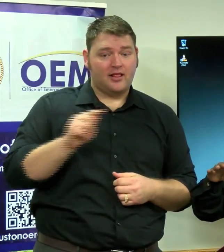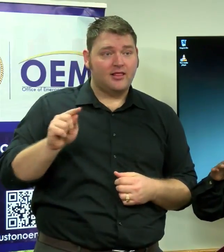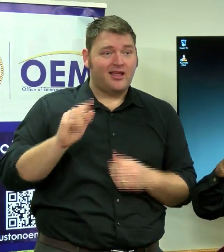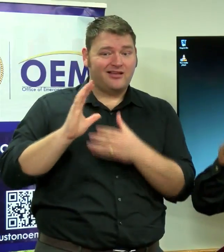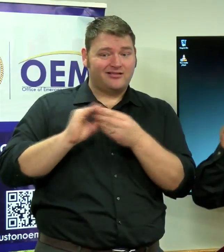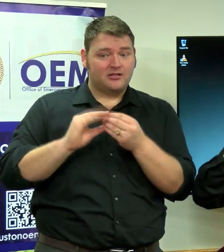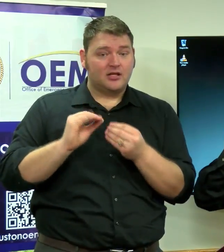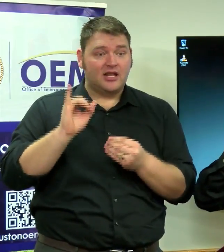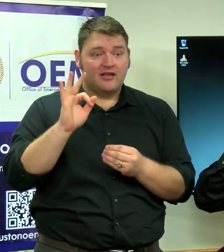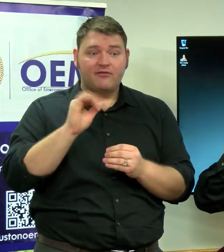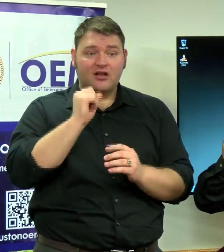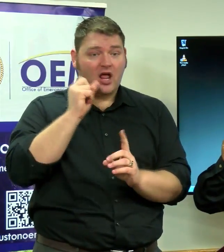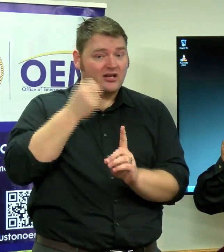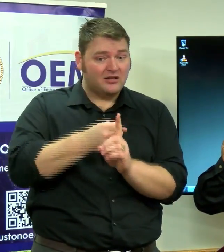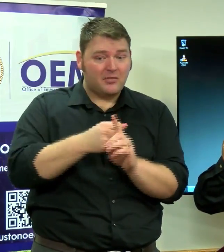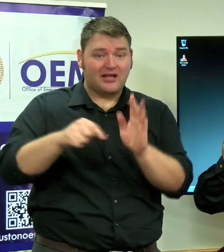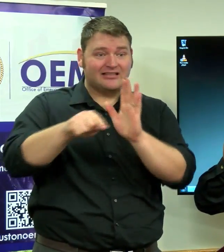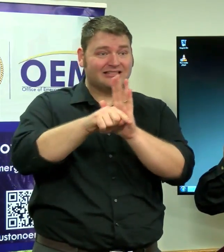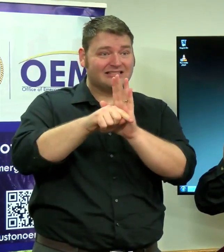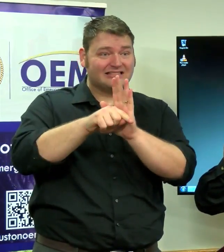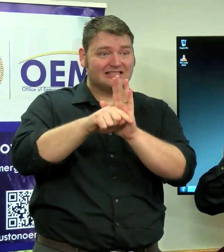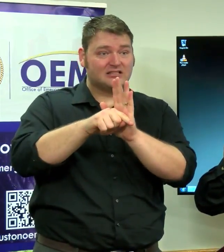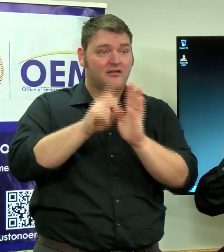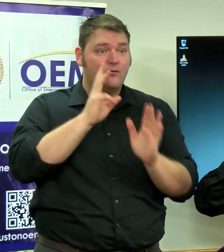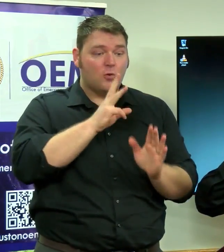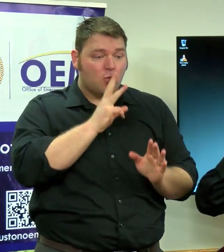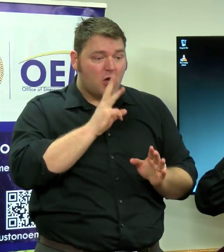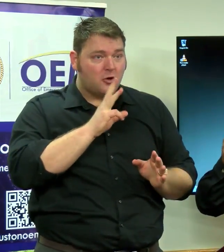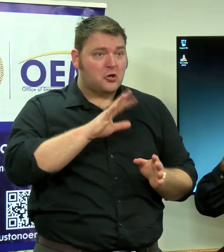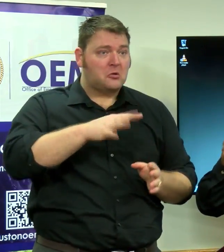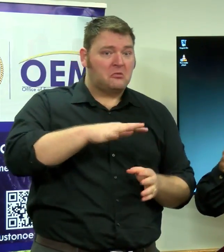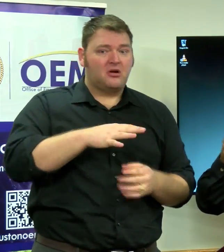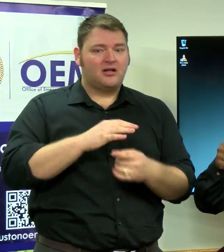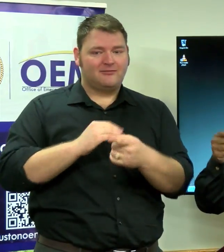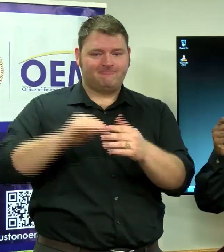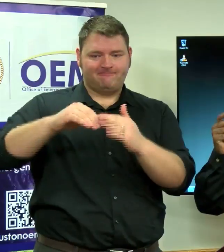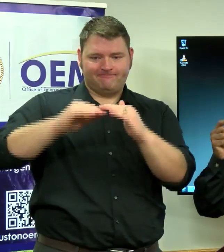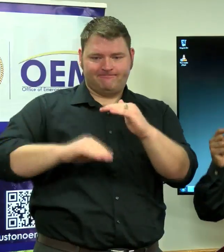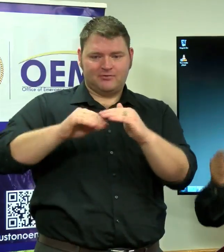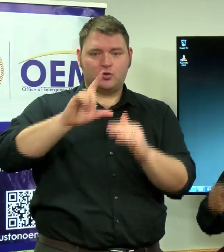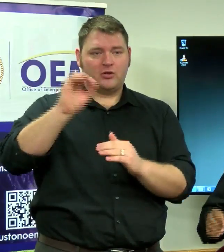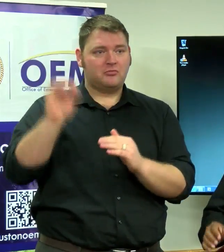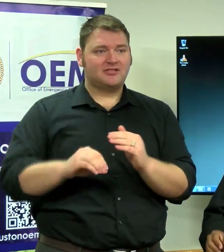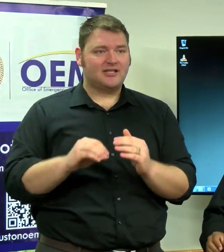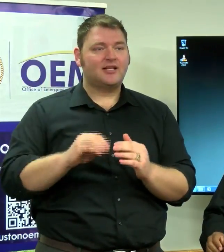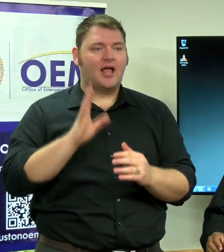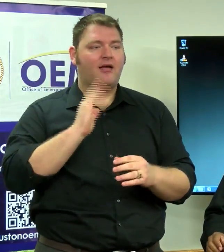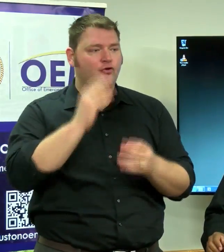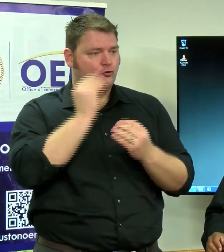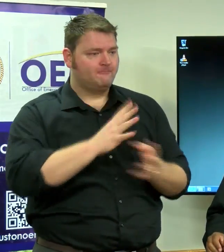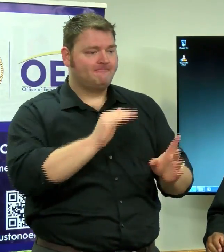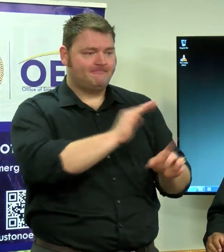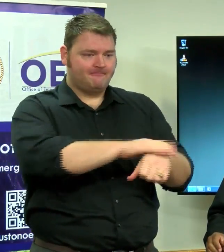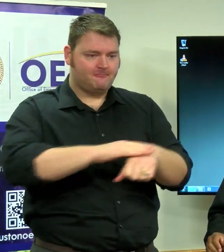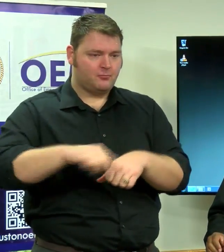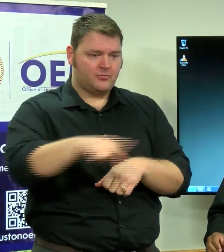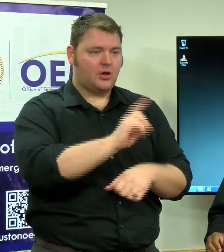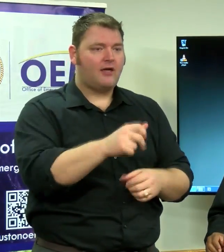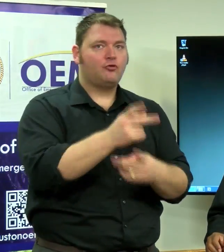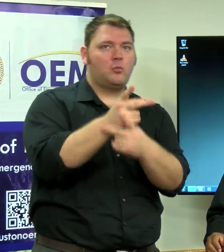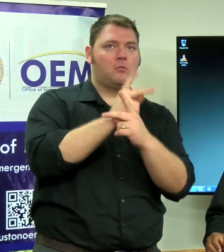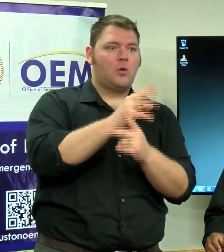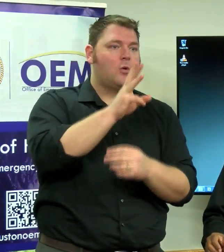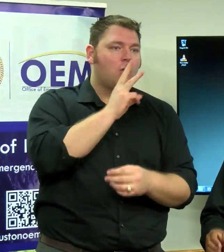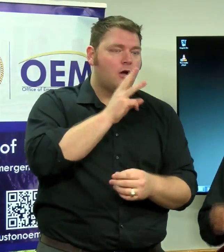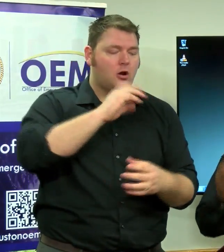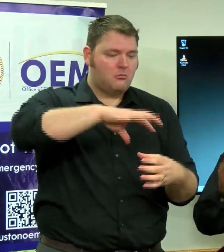on quality, if it drops below 20% of capacity, then we're obligated to give a notice to boil water and things of that nature. I think something similar